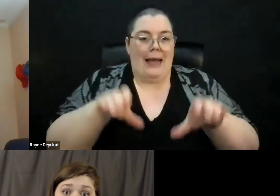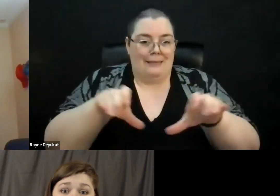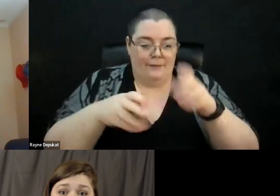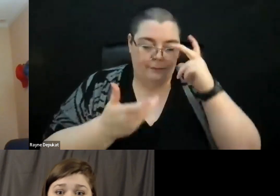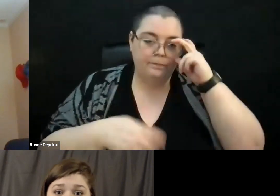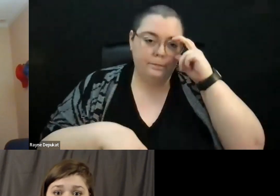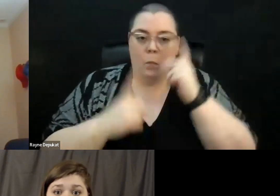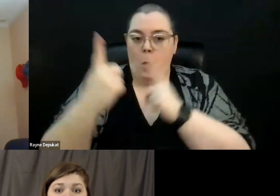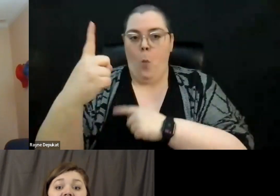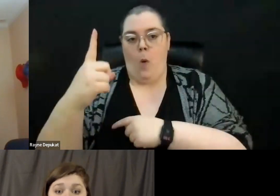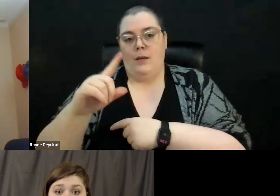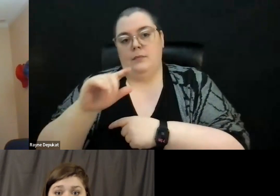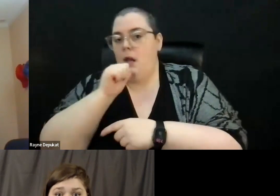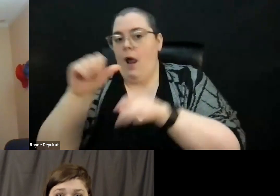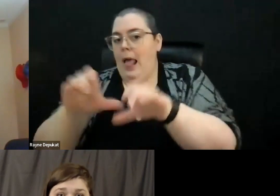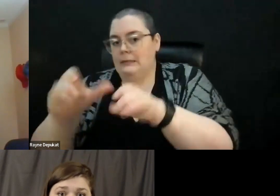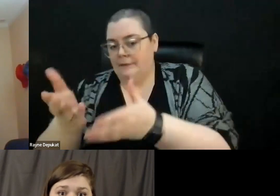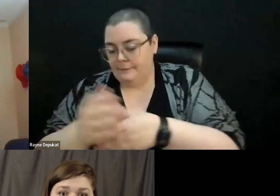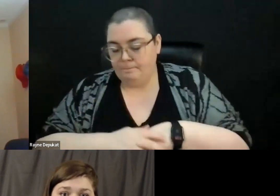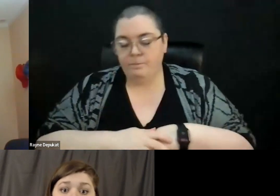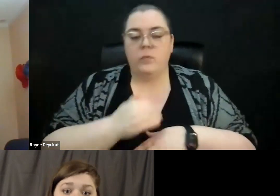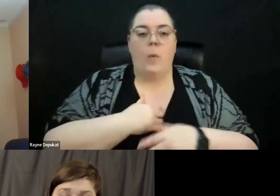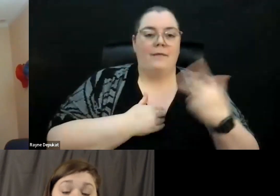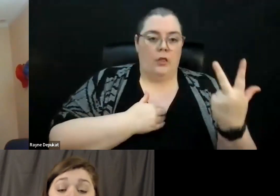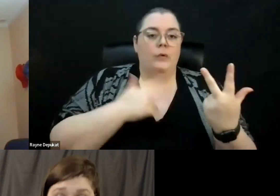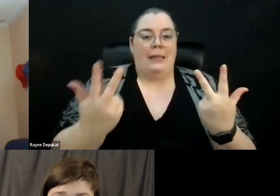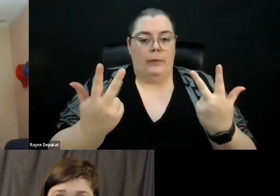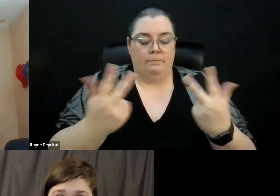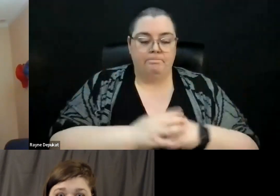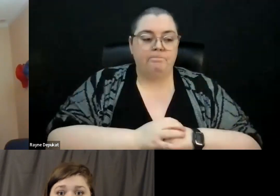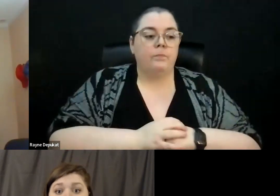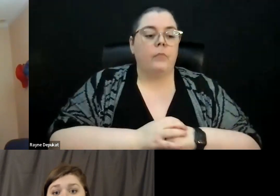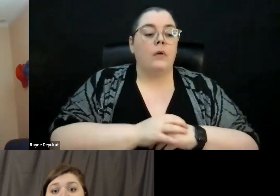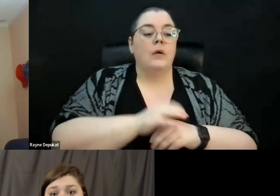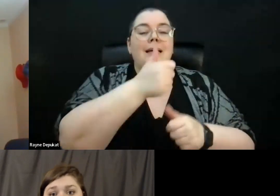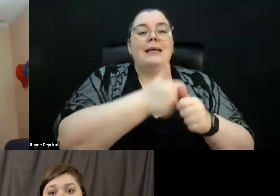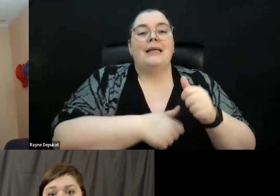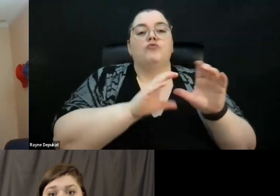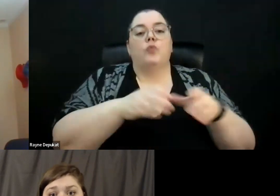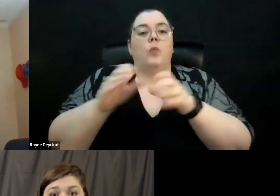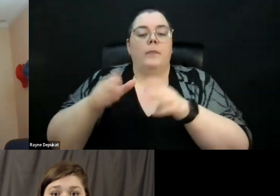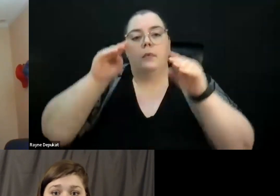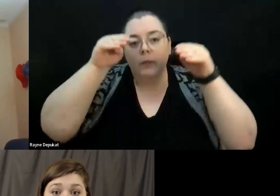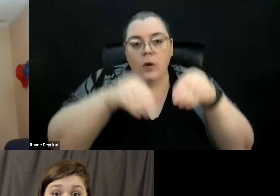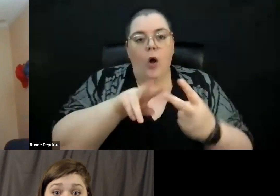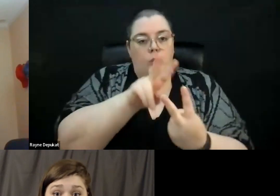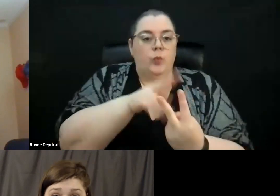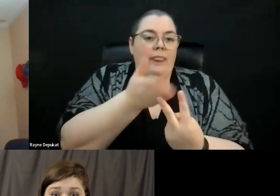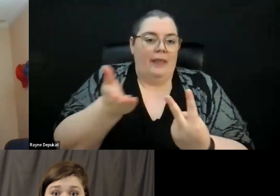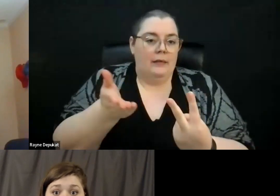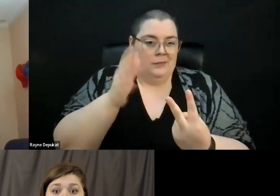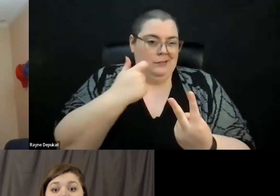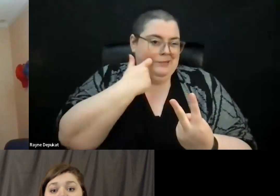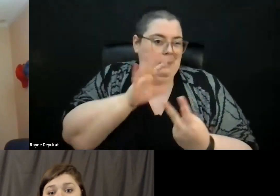So only 6 people are active in that. 1 is not active. So 3 and 3 are involved. Each